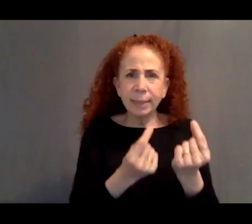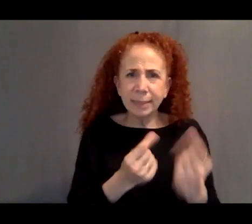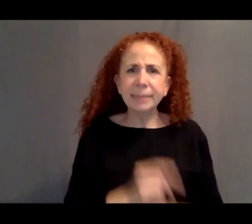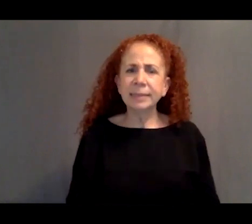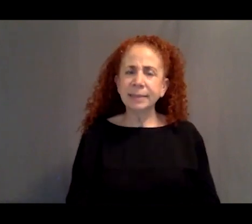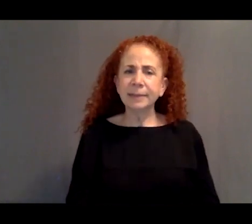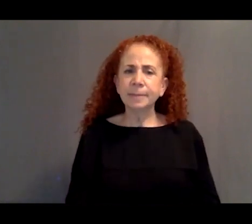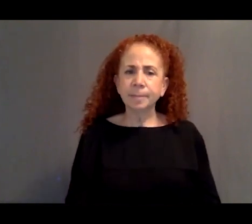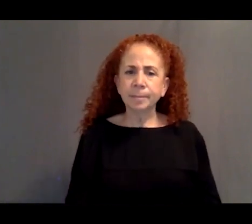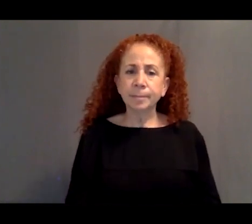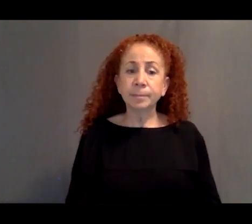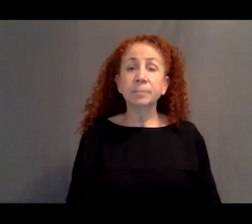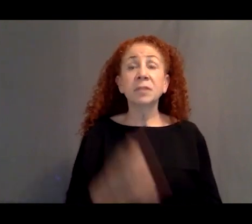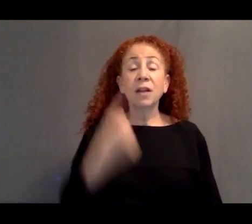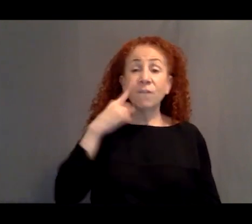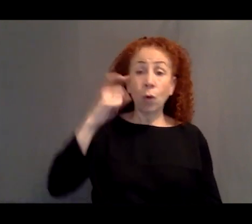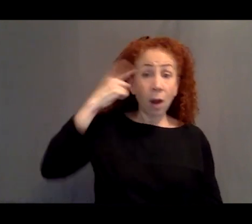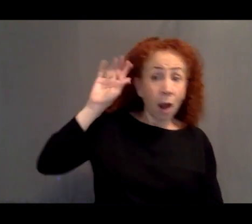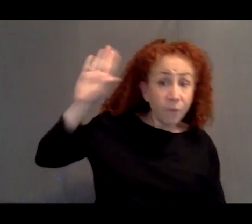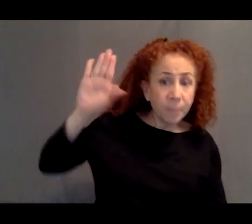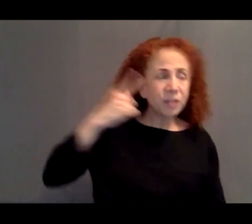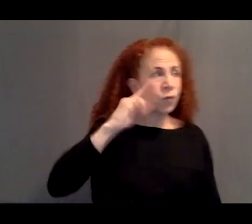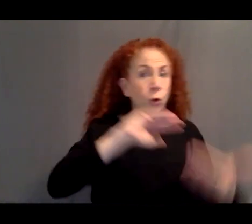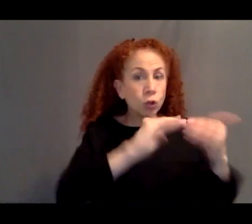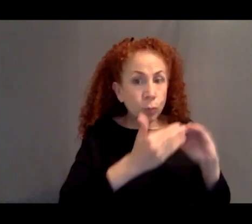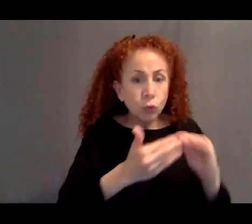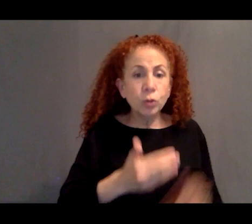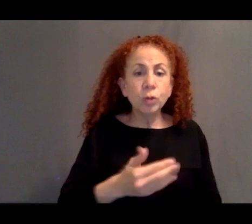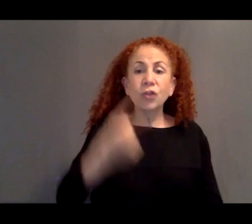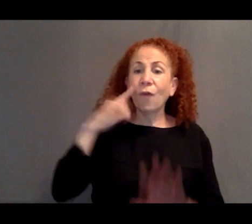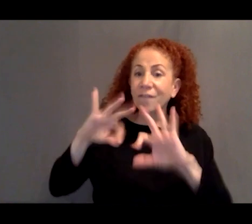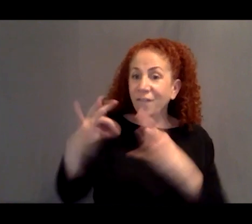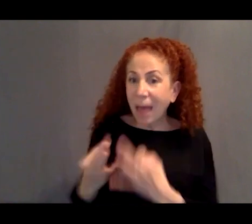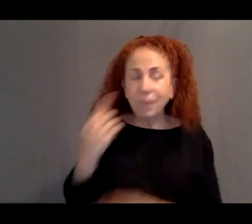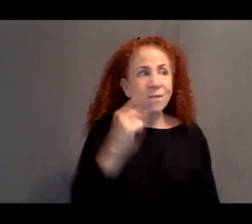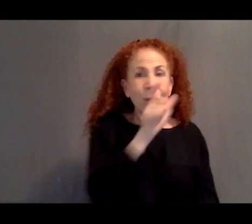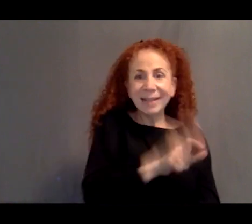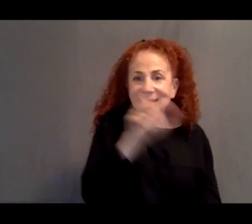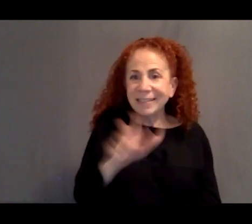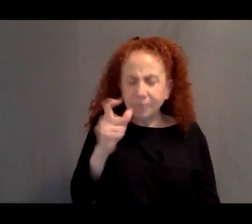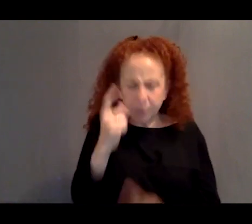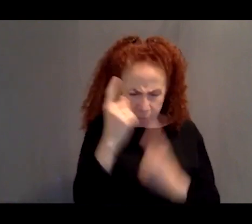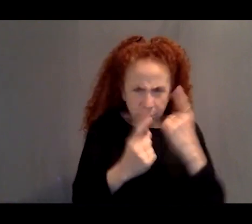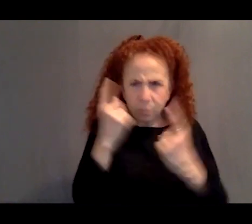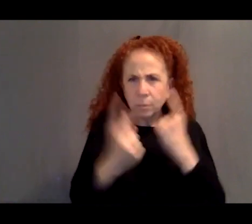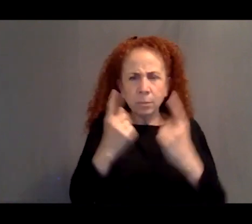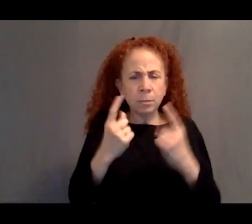not only for nation states, but for communities, for families, for individuals. And how do